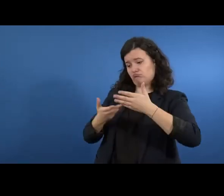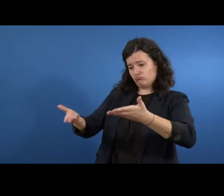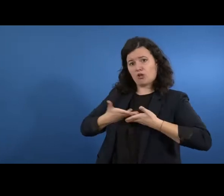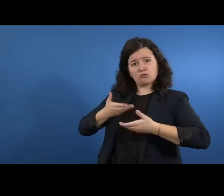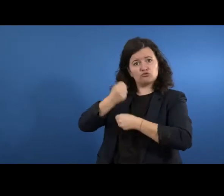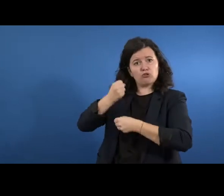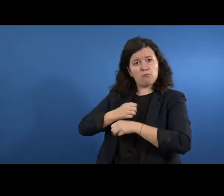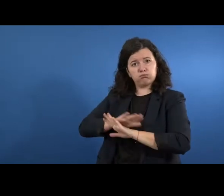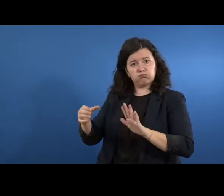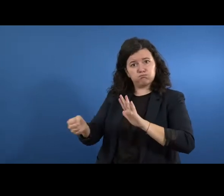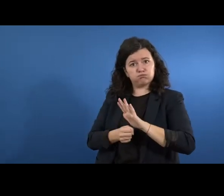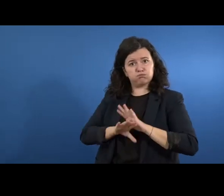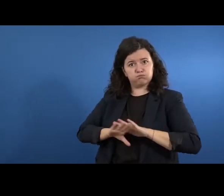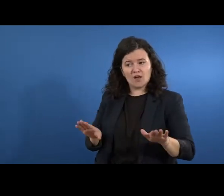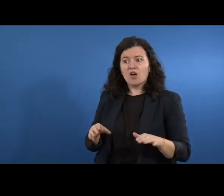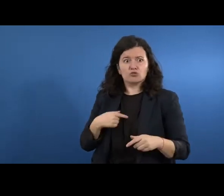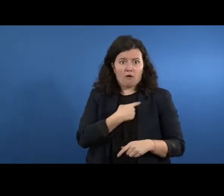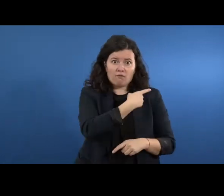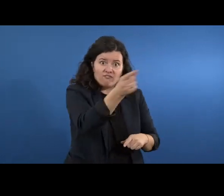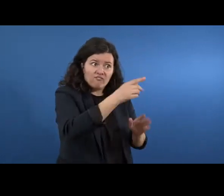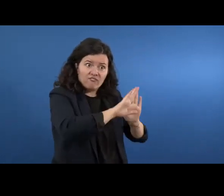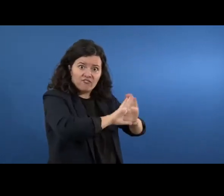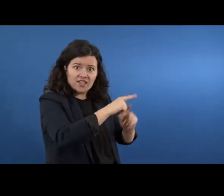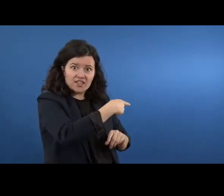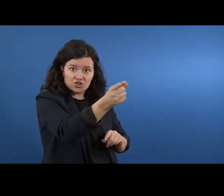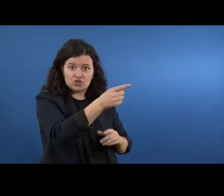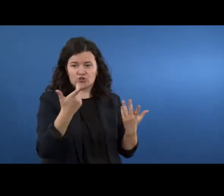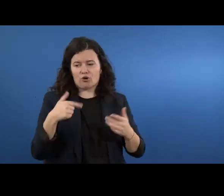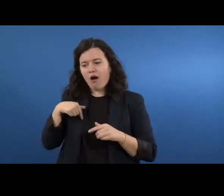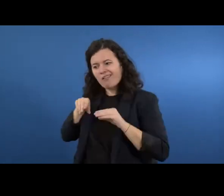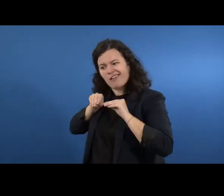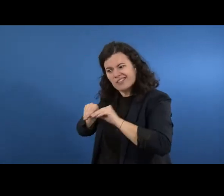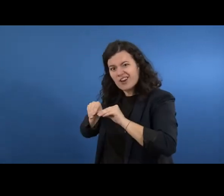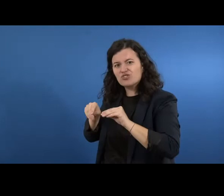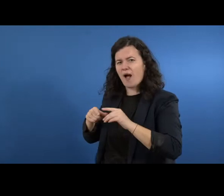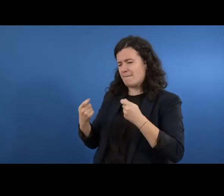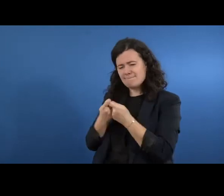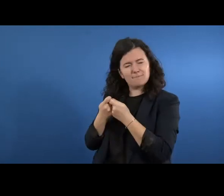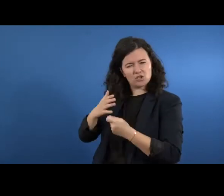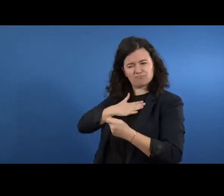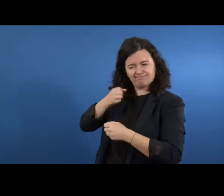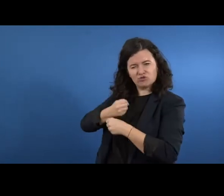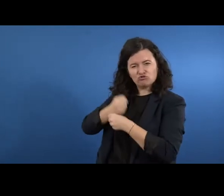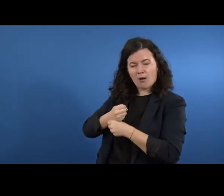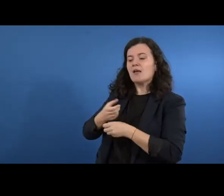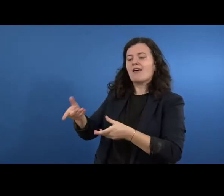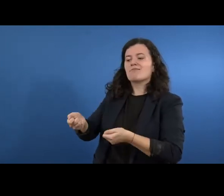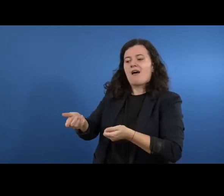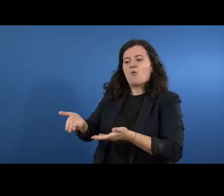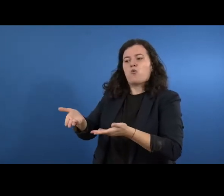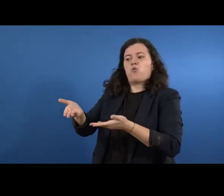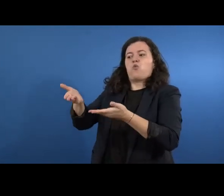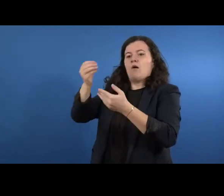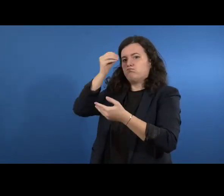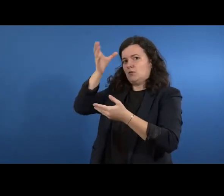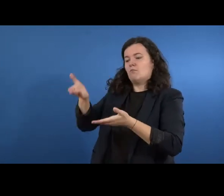to be able to bring them up to standard within their company and bring them into the fold of their organization. So we